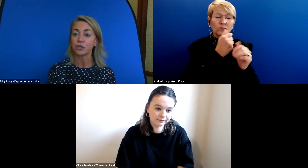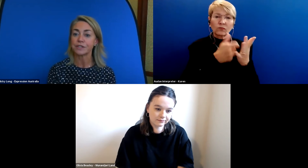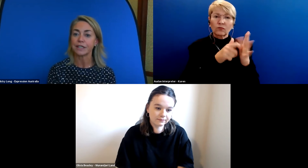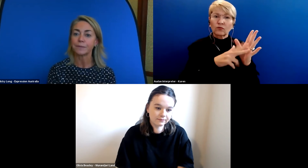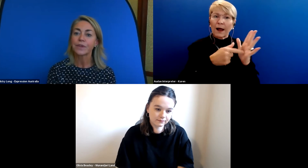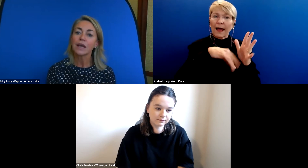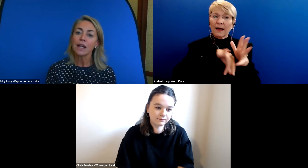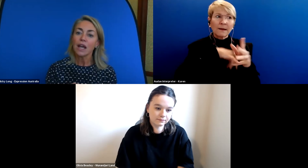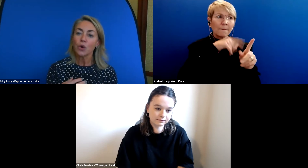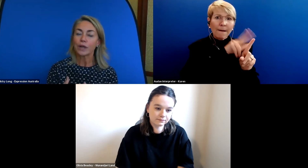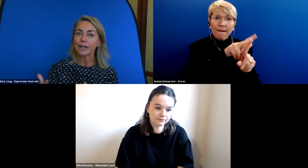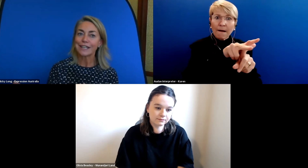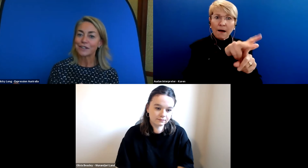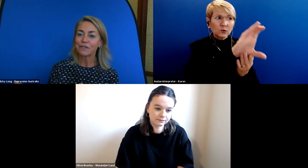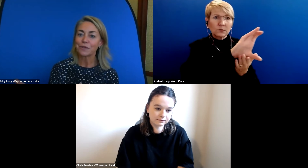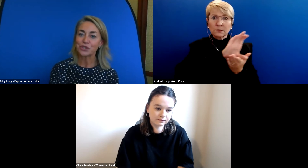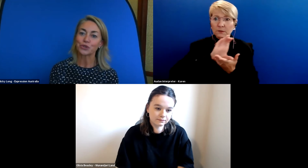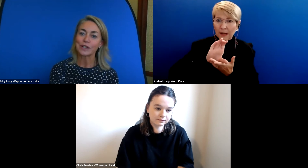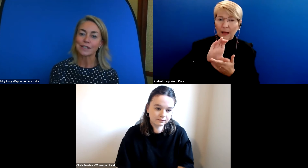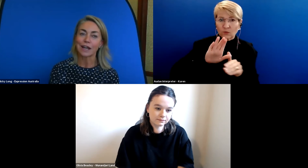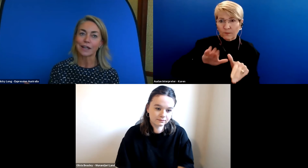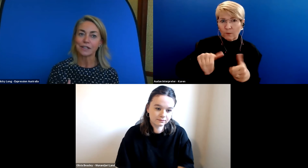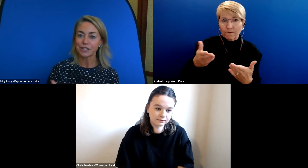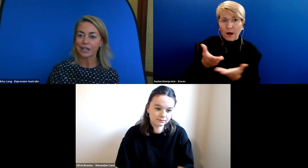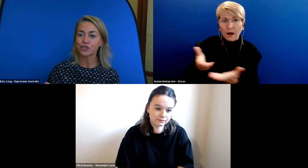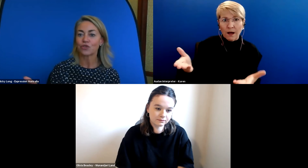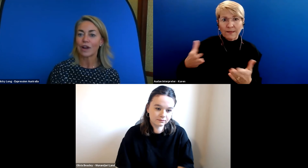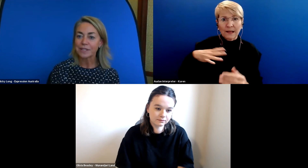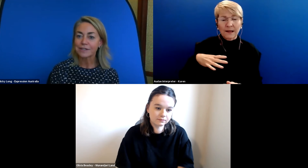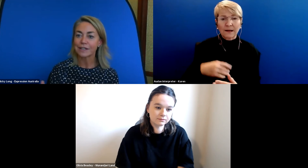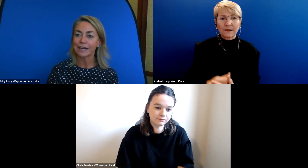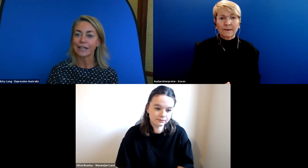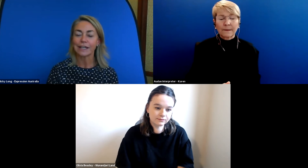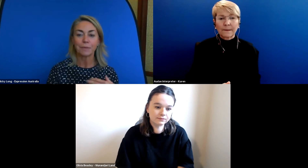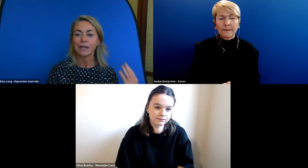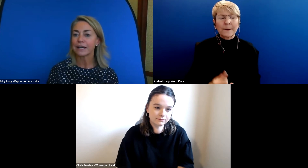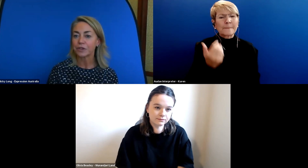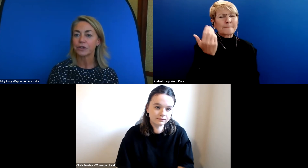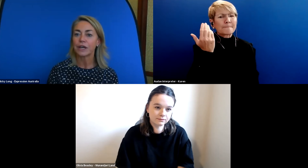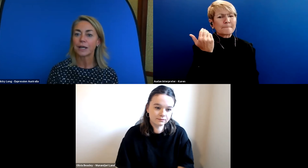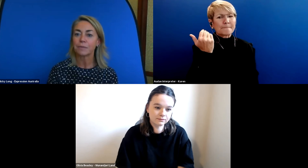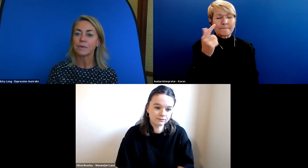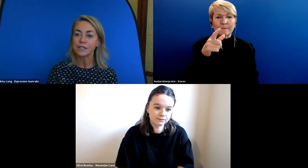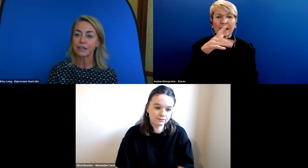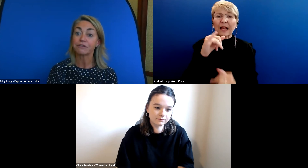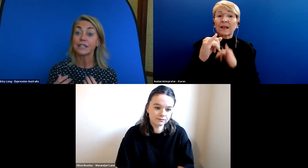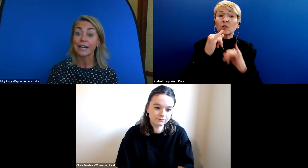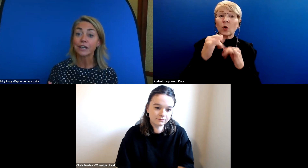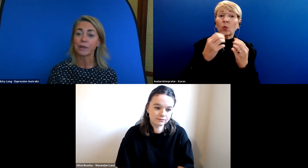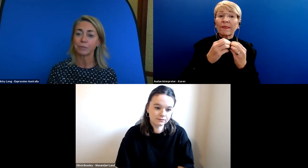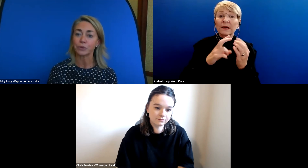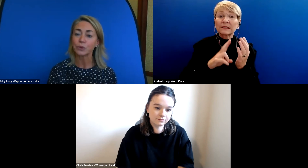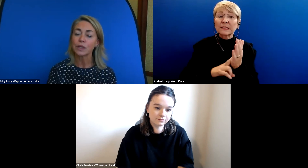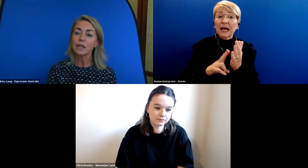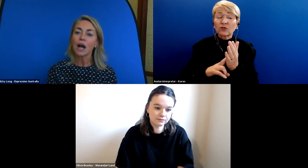our community. When I hear from stories like Natasha and Ramas today and many other deaf